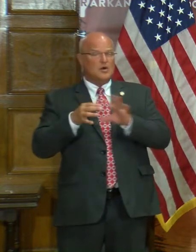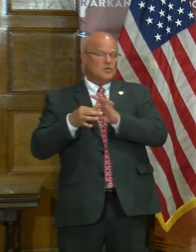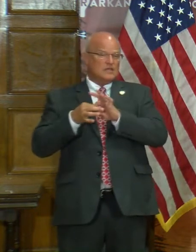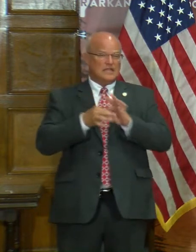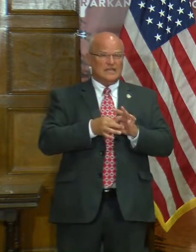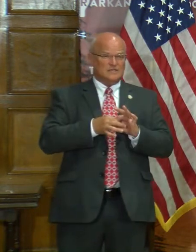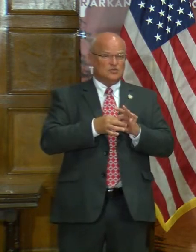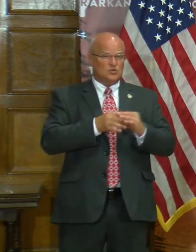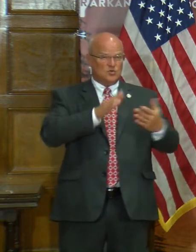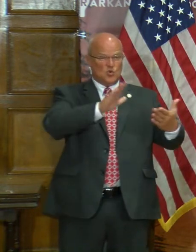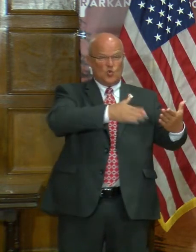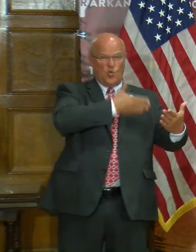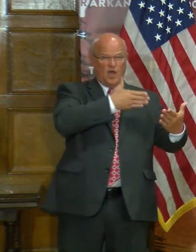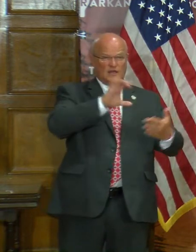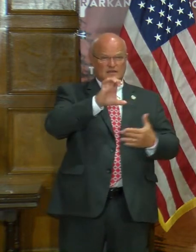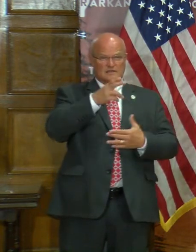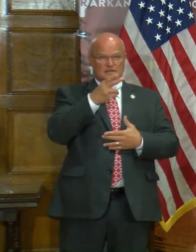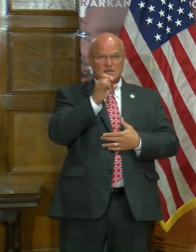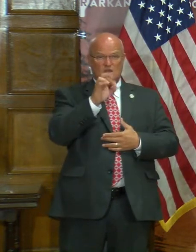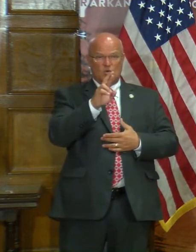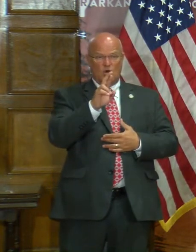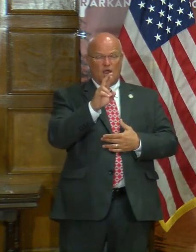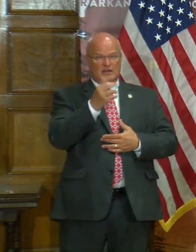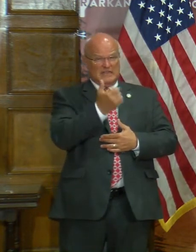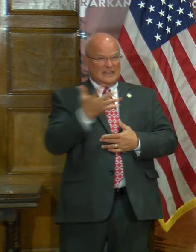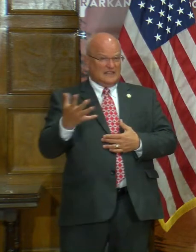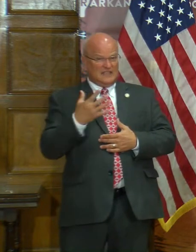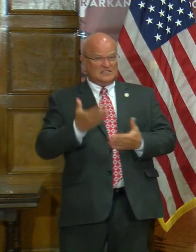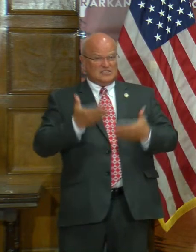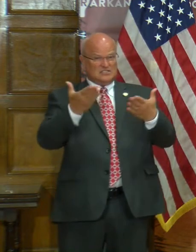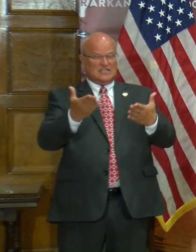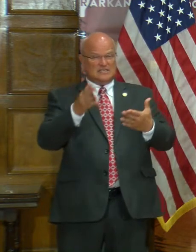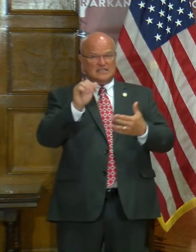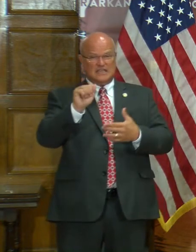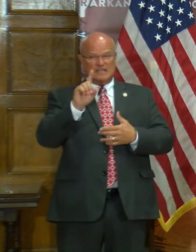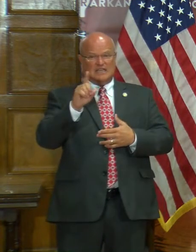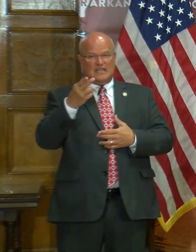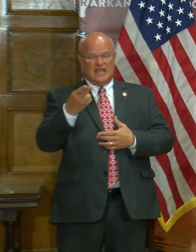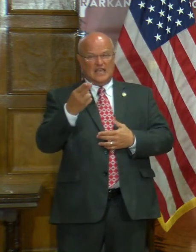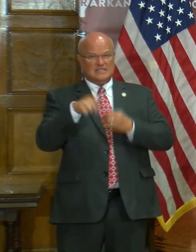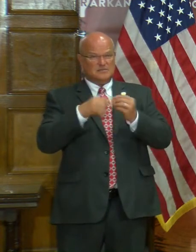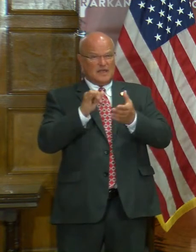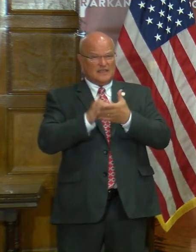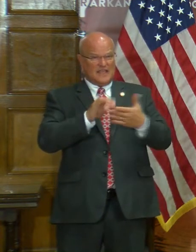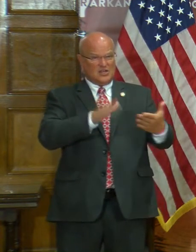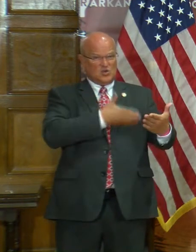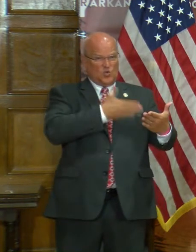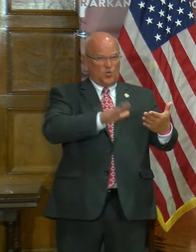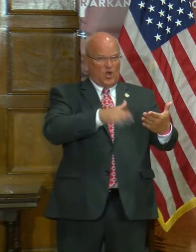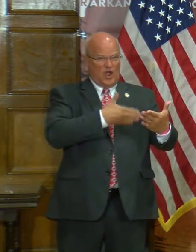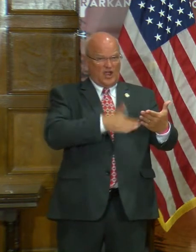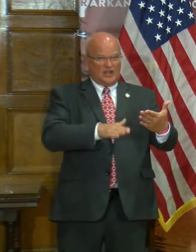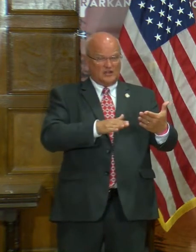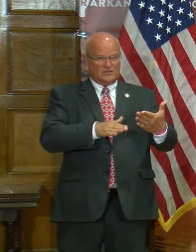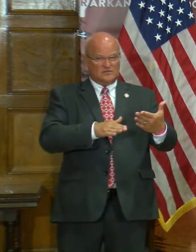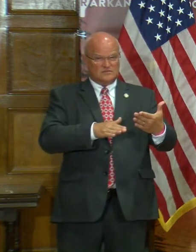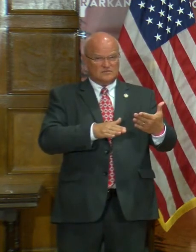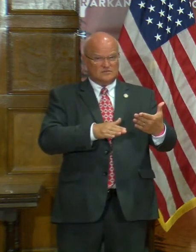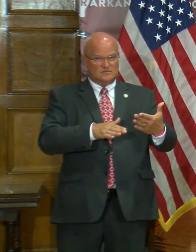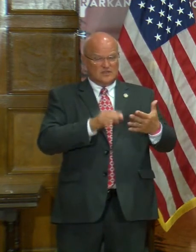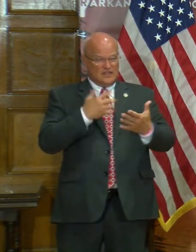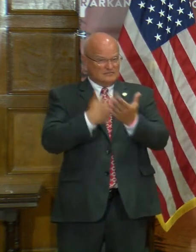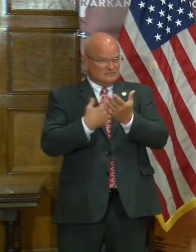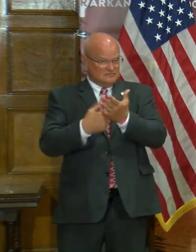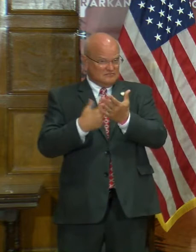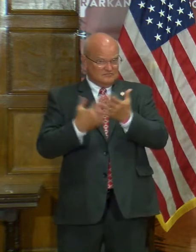to choir, is there going to be anything that's suggested by ADH, considering that choir chorus singing has already been identified